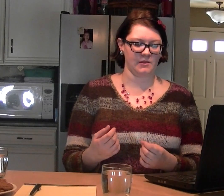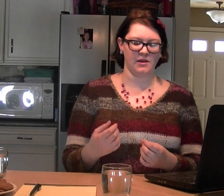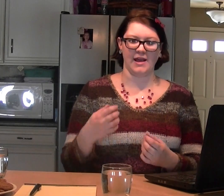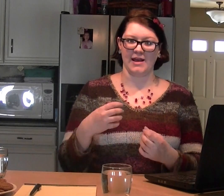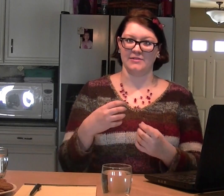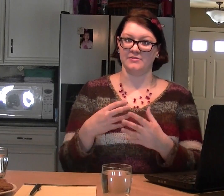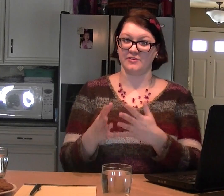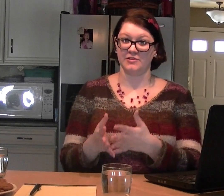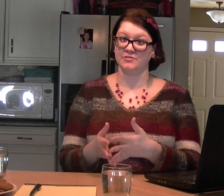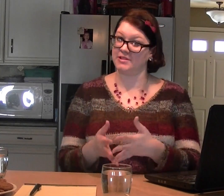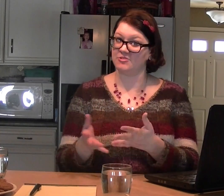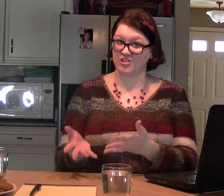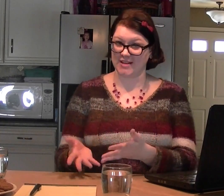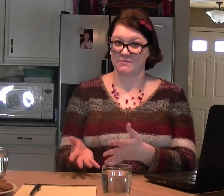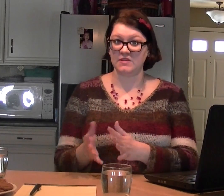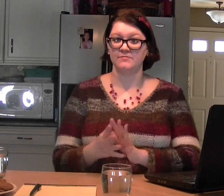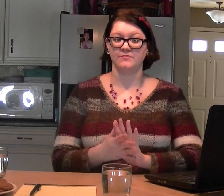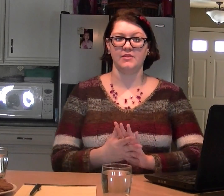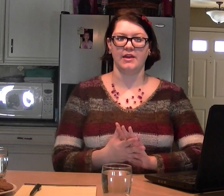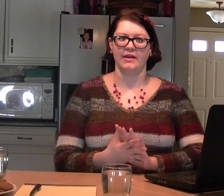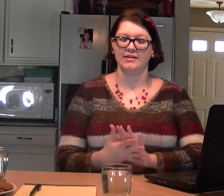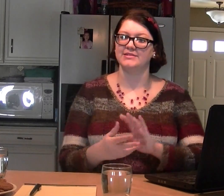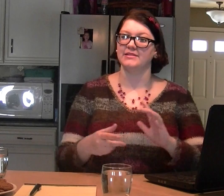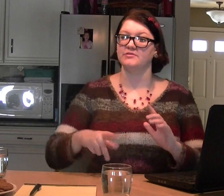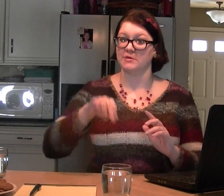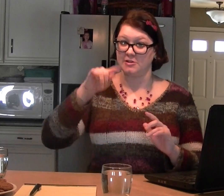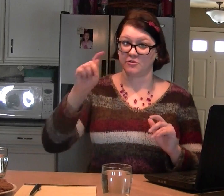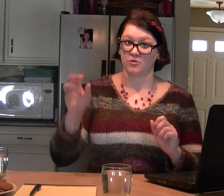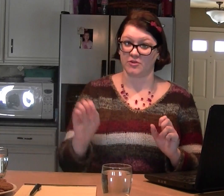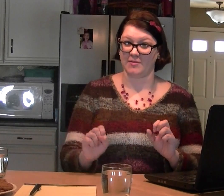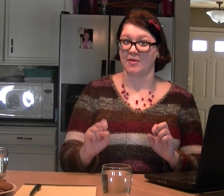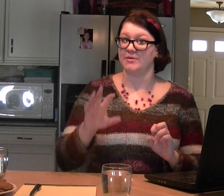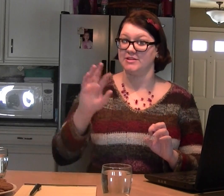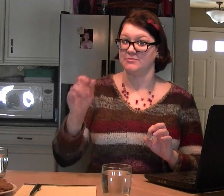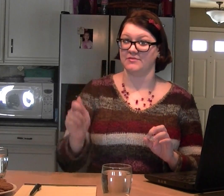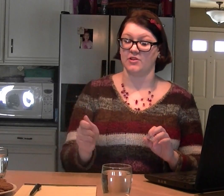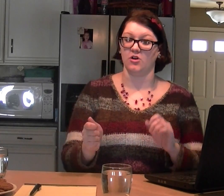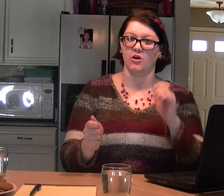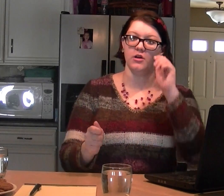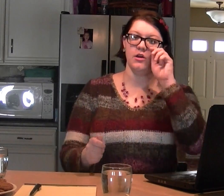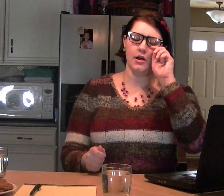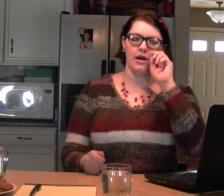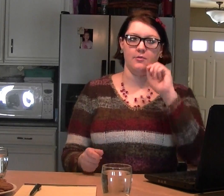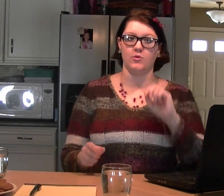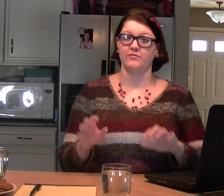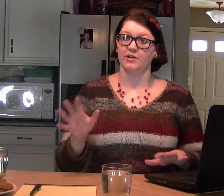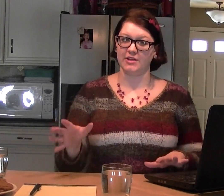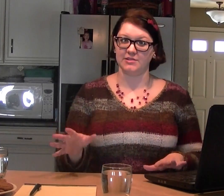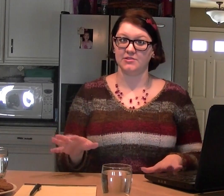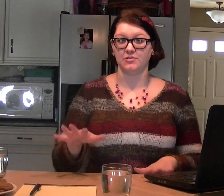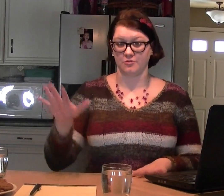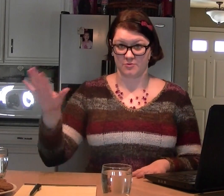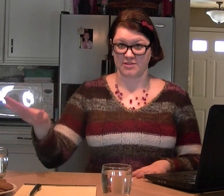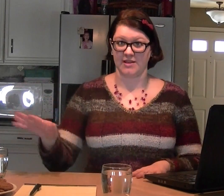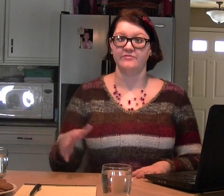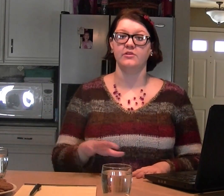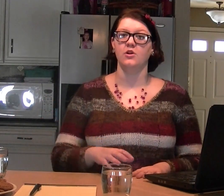I had a friend whose name was Jasmine, and instead of spelling her whole name out because it was very long, one of her cousins, who was deaf,